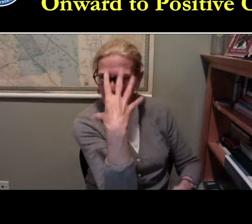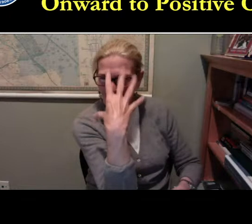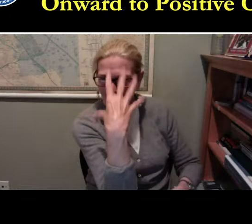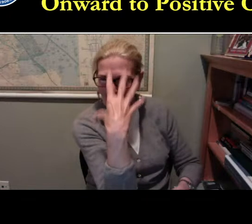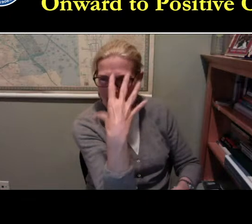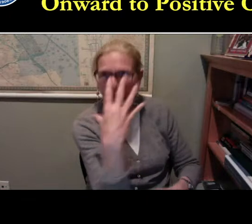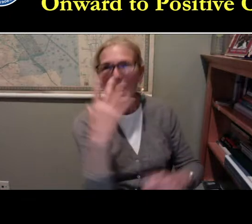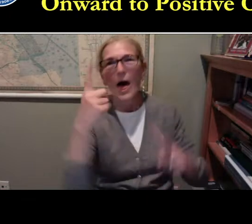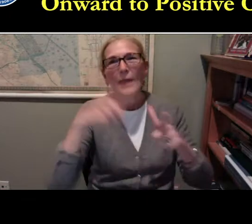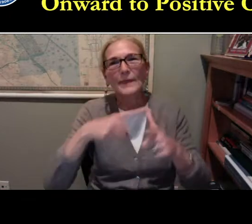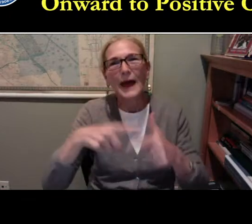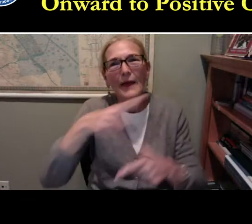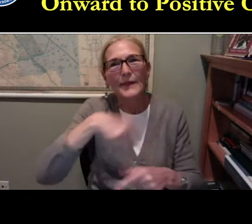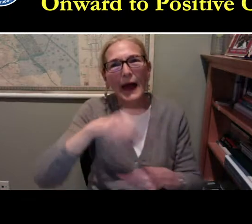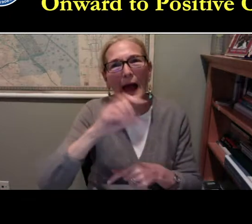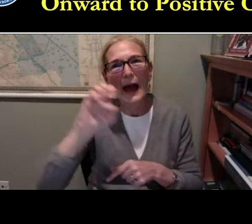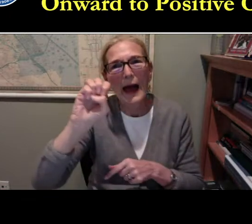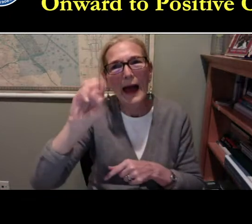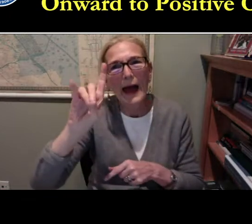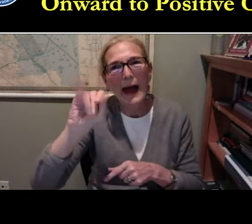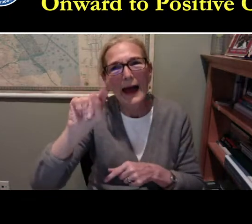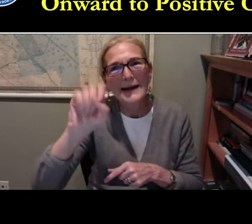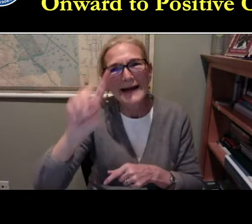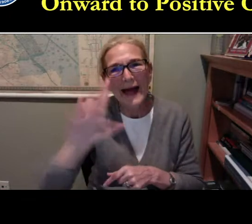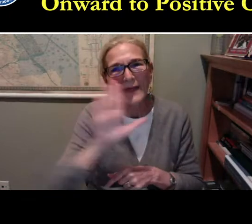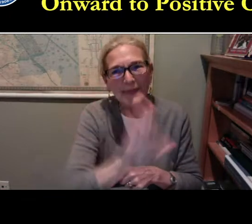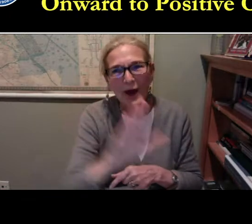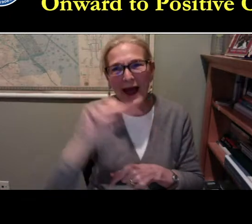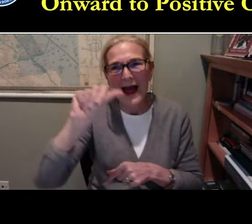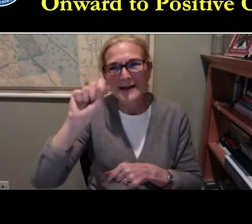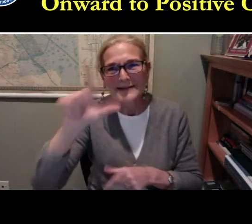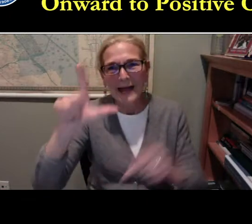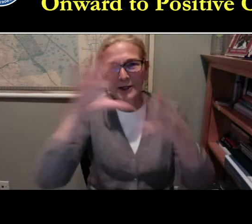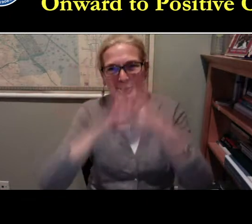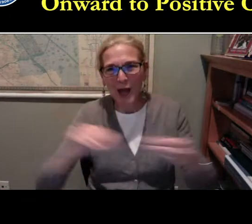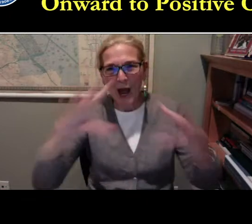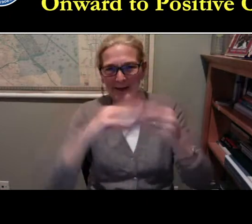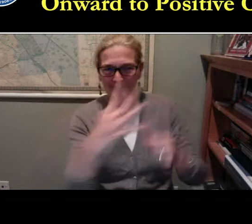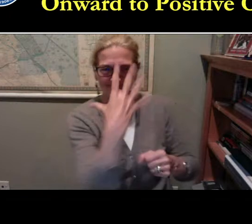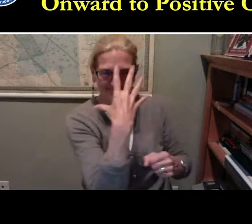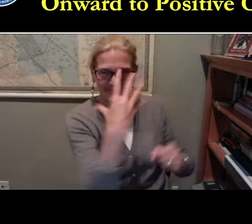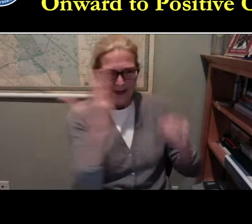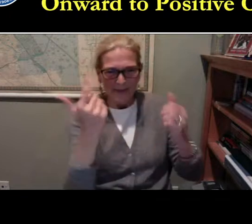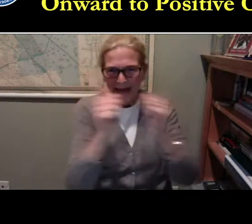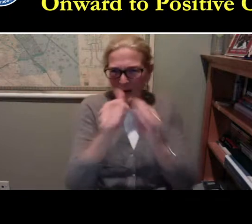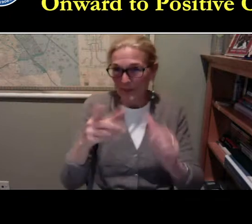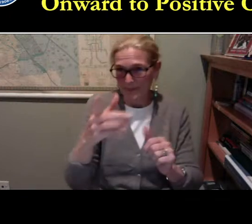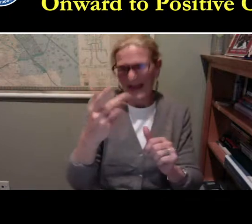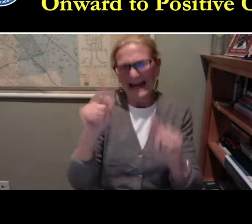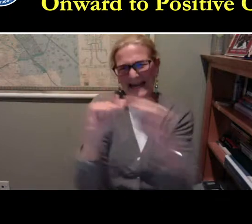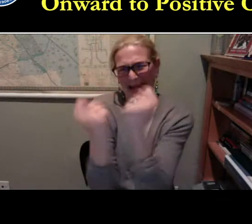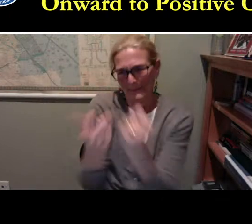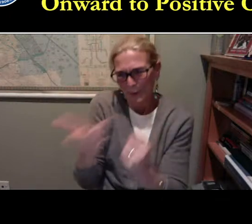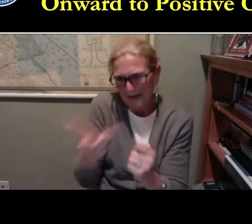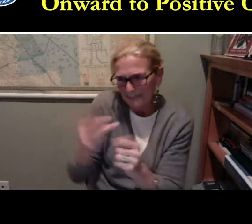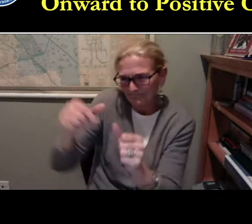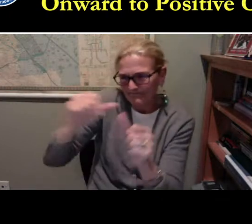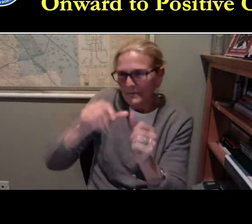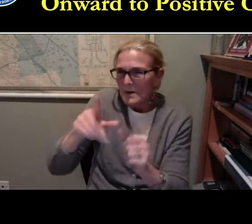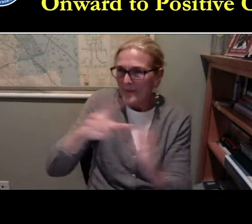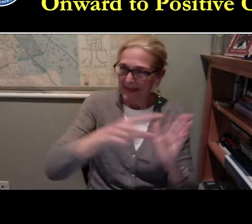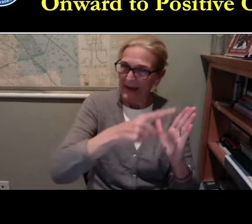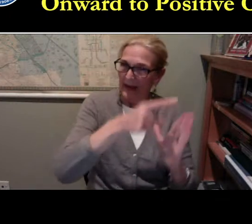was fifth graders. And so they filmed themselves. And so they filmed it in ASL and then they edited